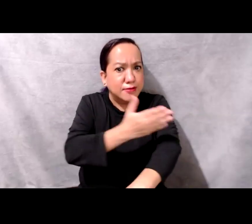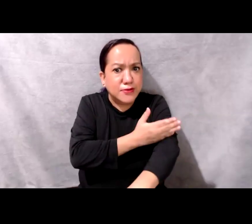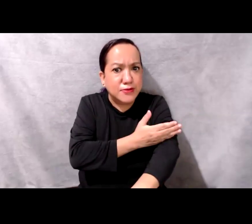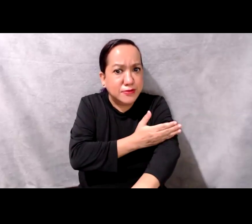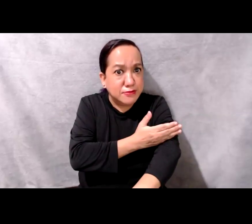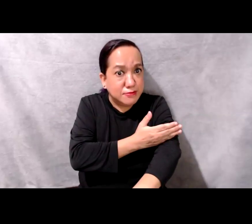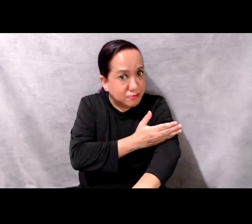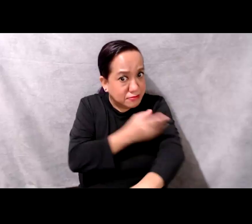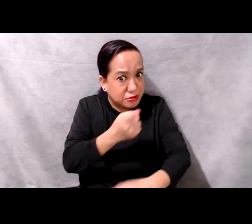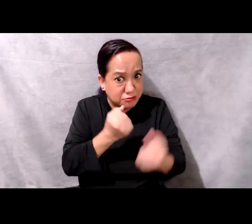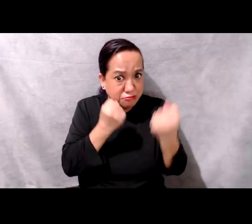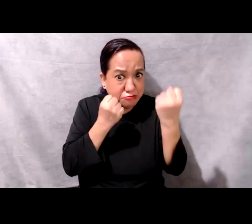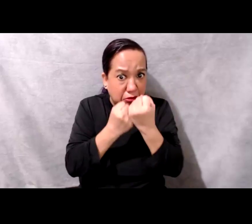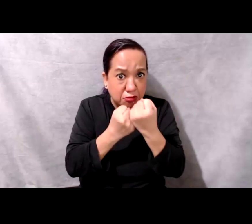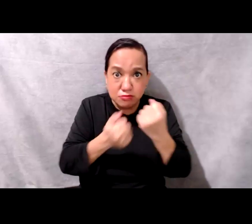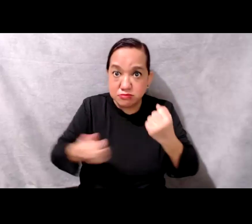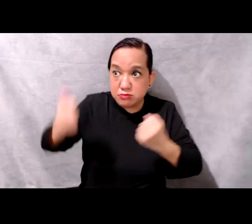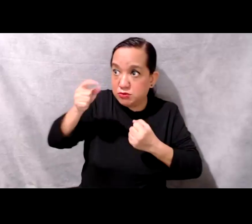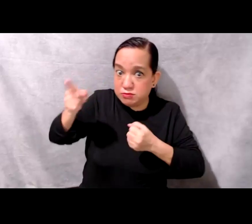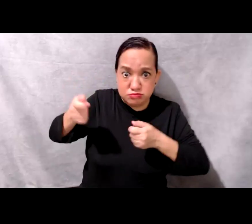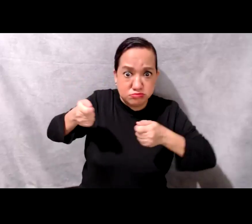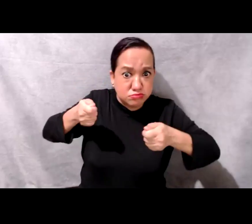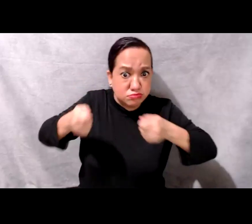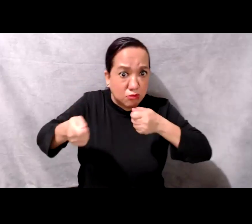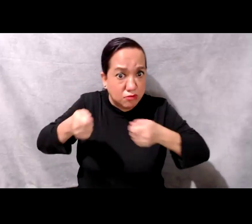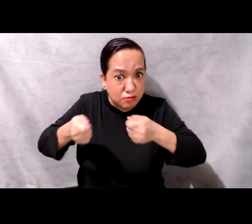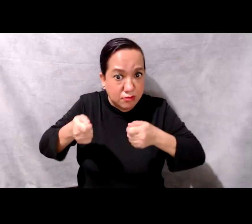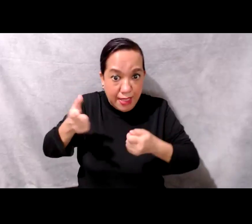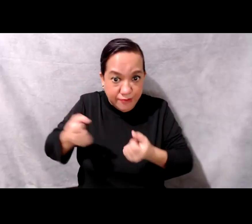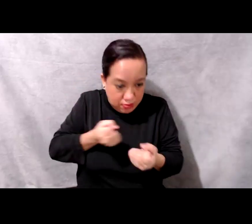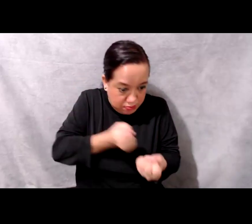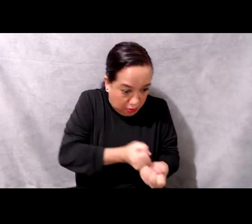access to the accountability mechanism? No, because I personally believe,